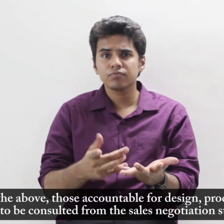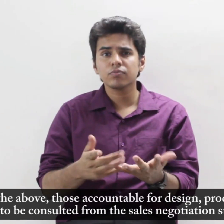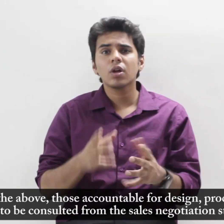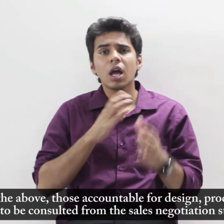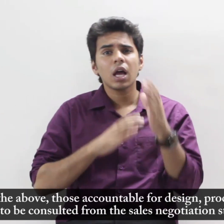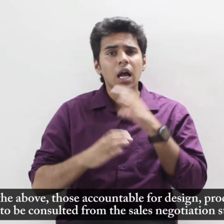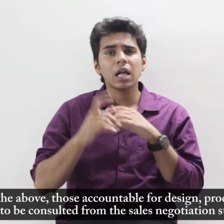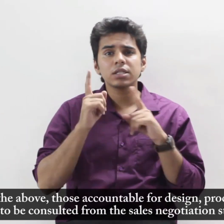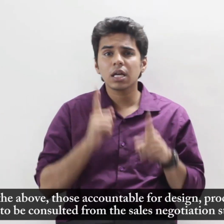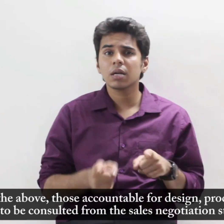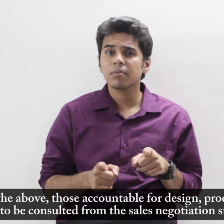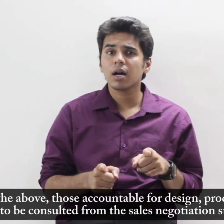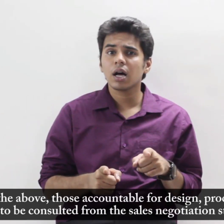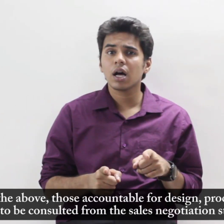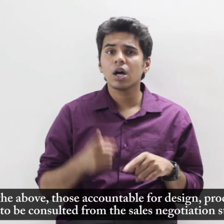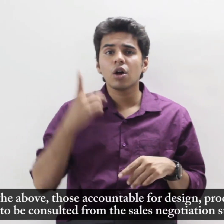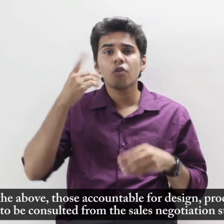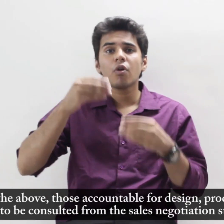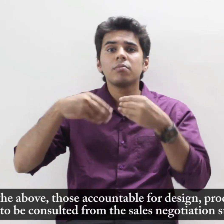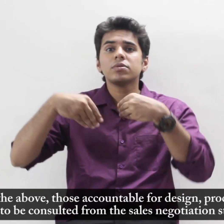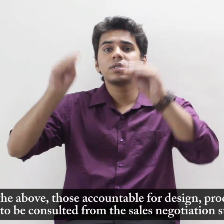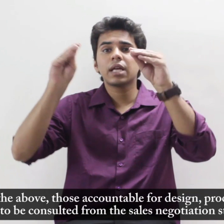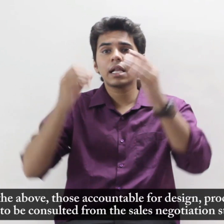sales negotiation stage onwards.